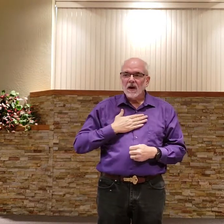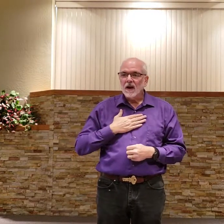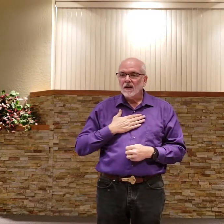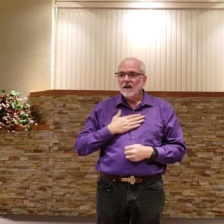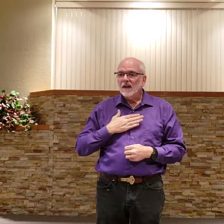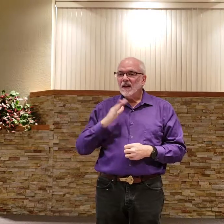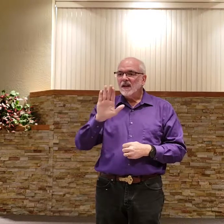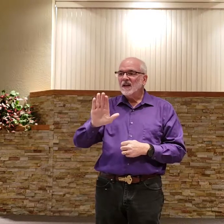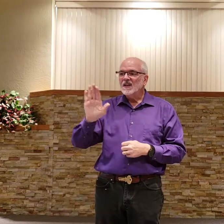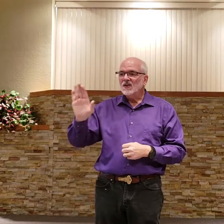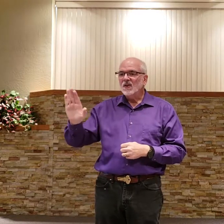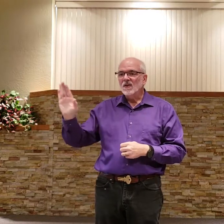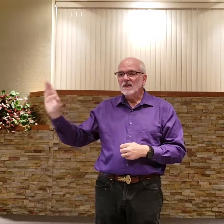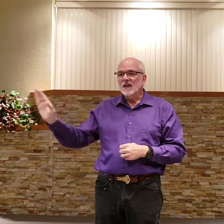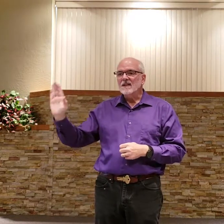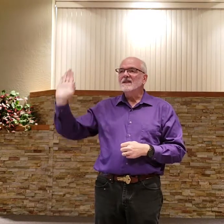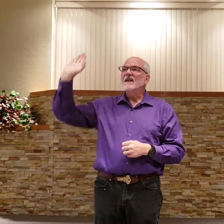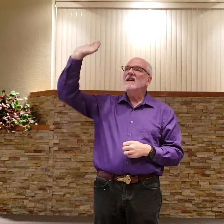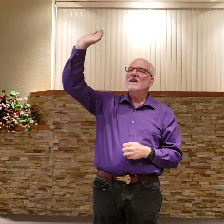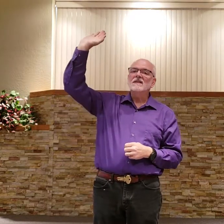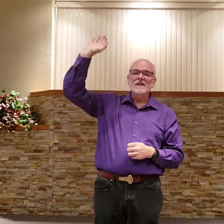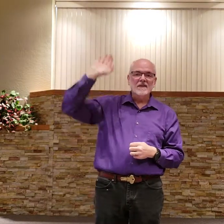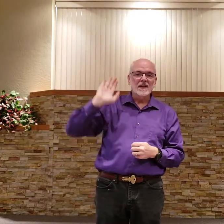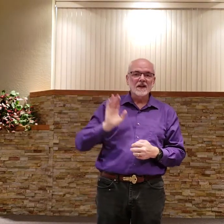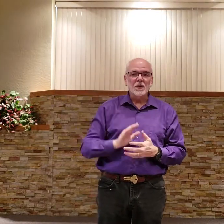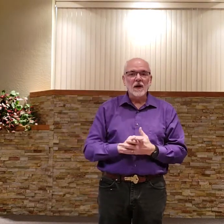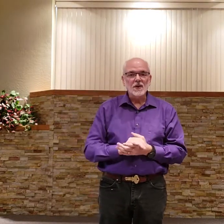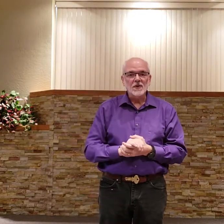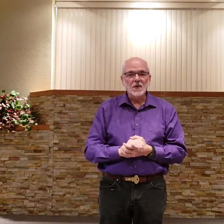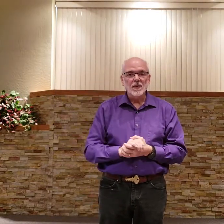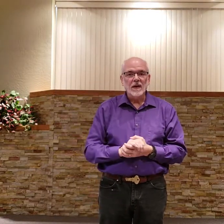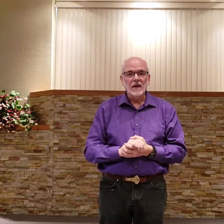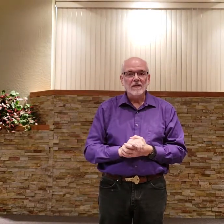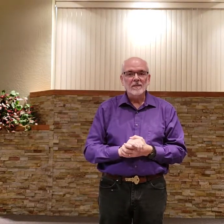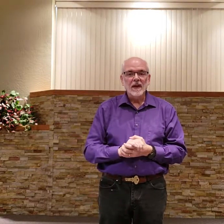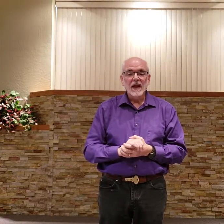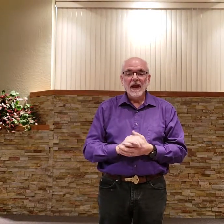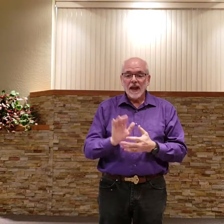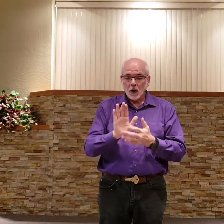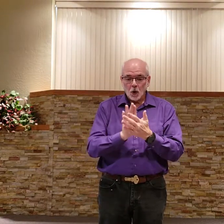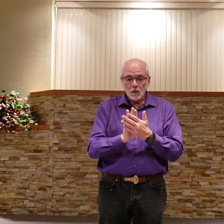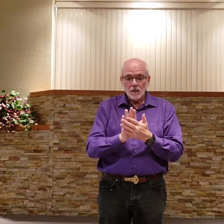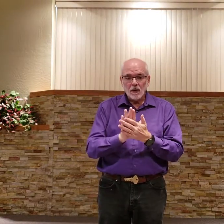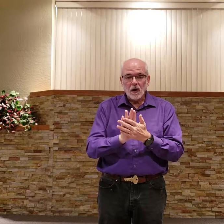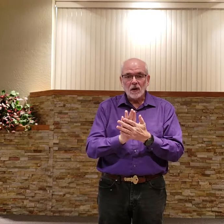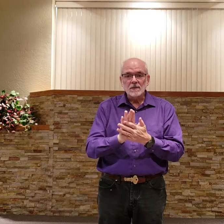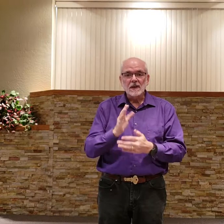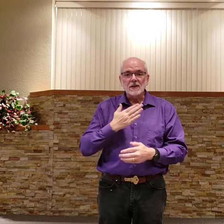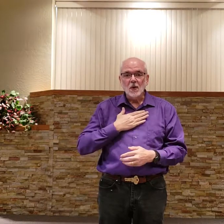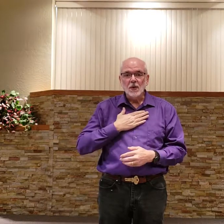mine, his, hers, it's, his. It's a directional thing. And an open palm says